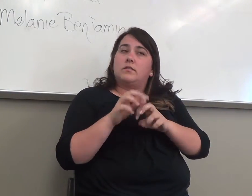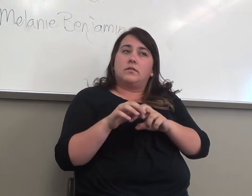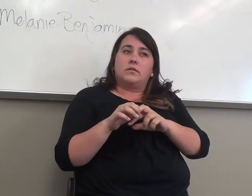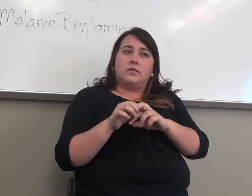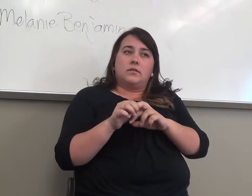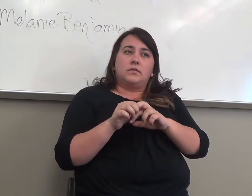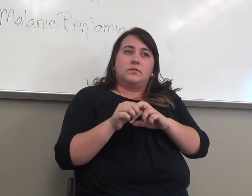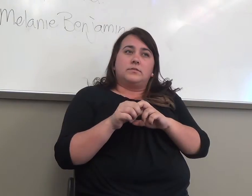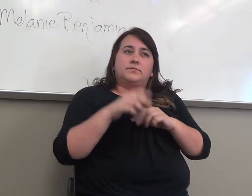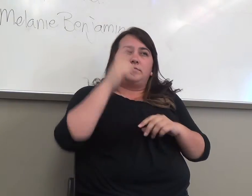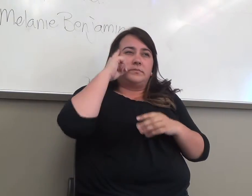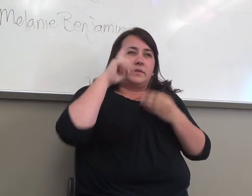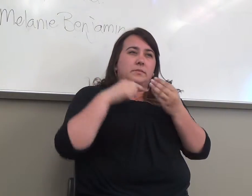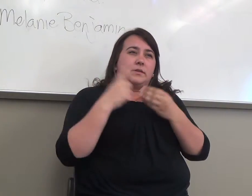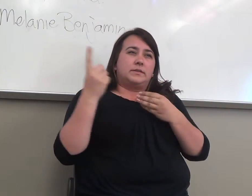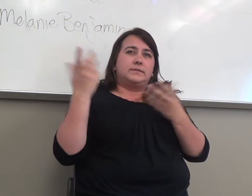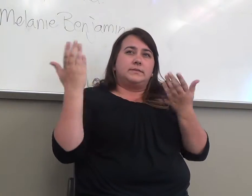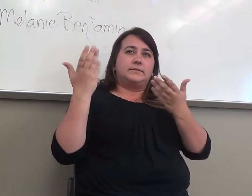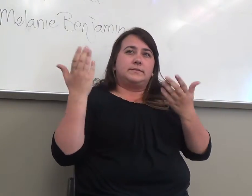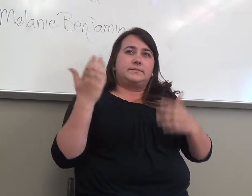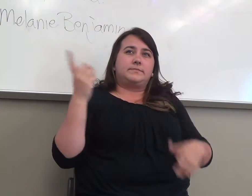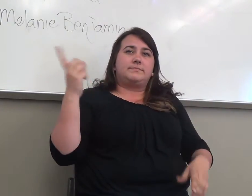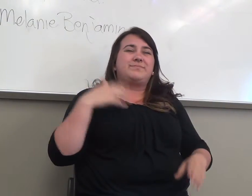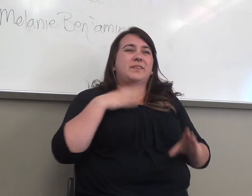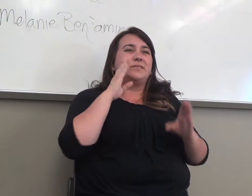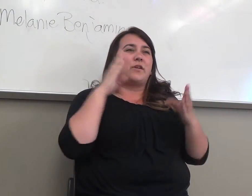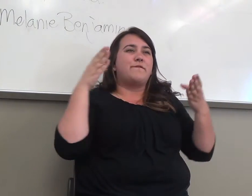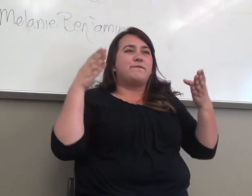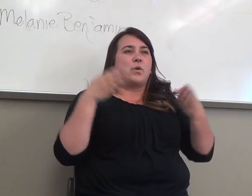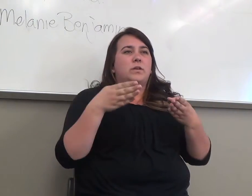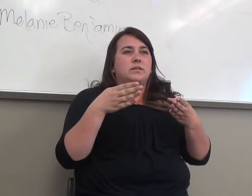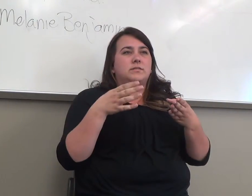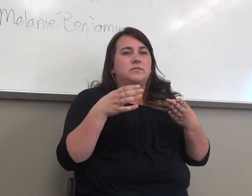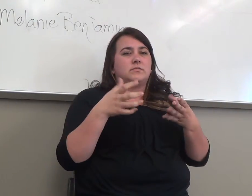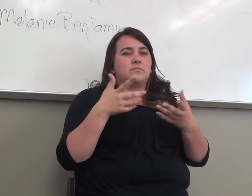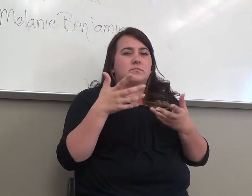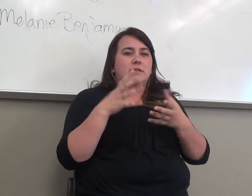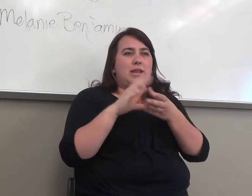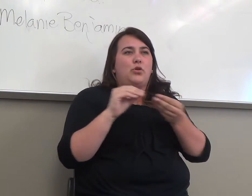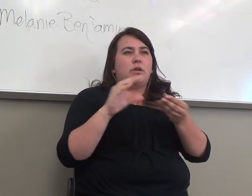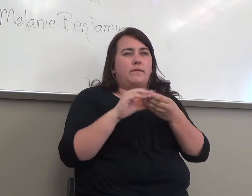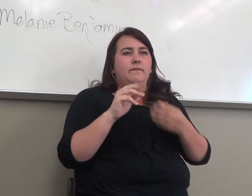What did you think about this one as a focused narrative?